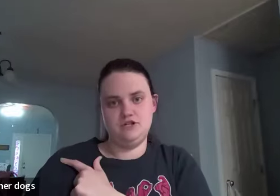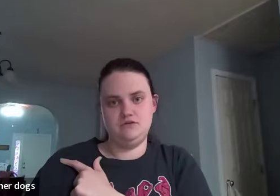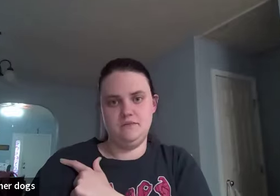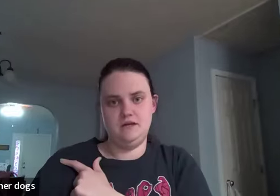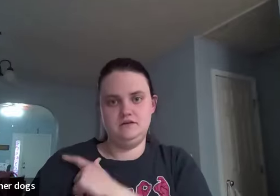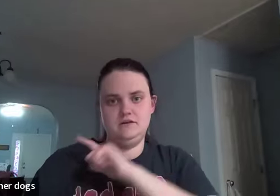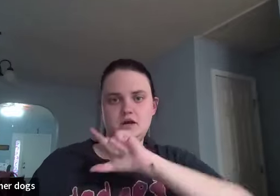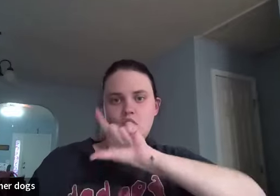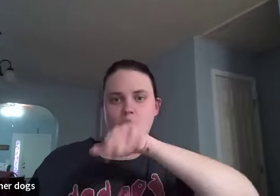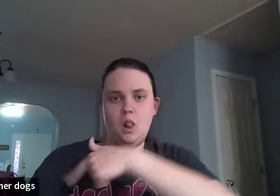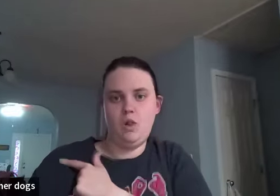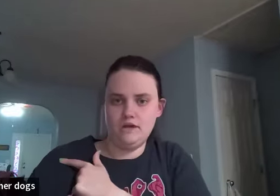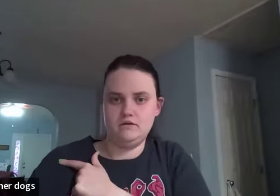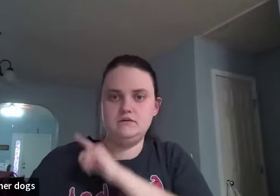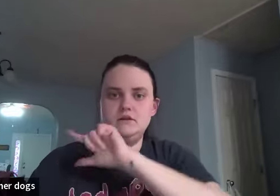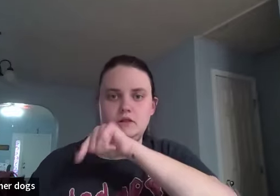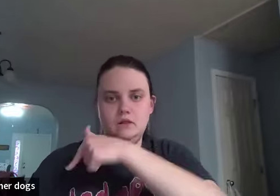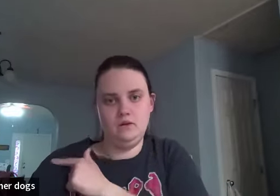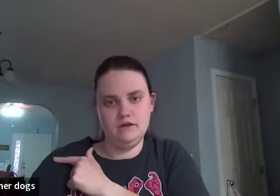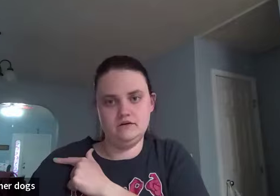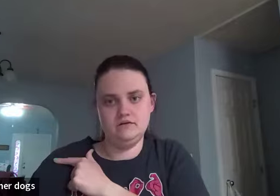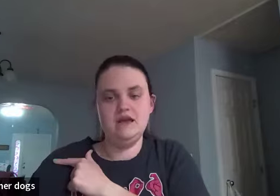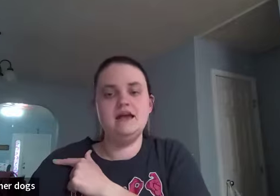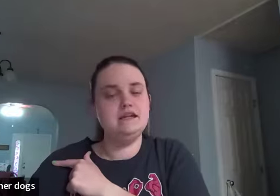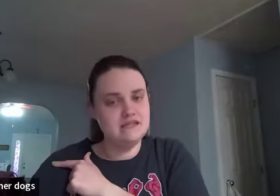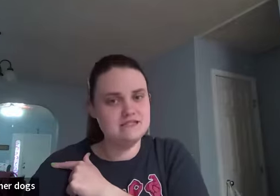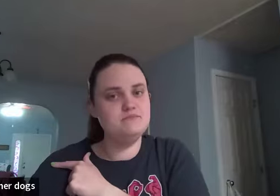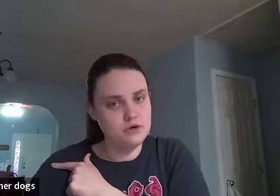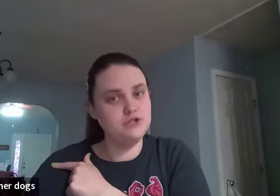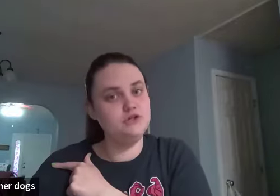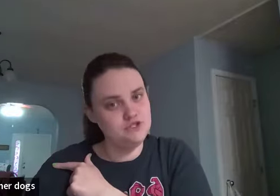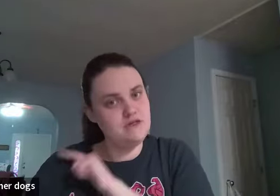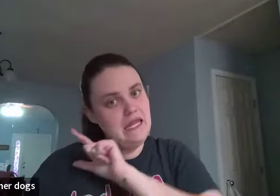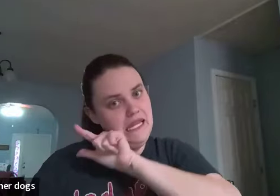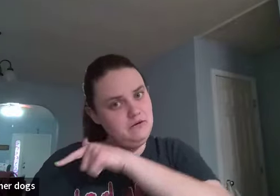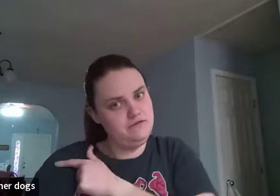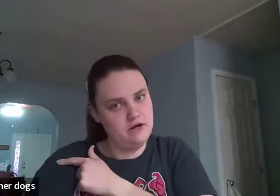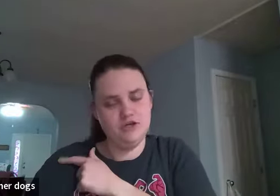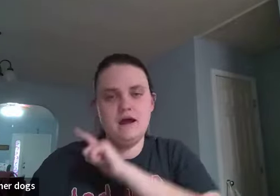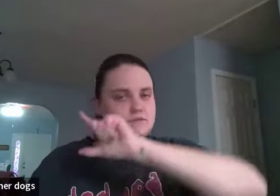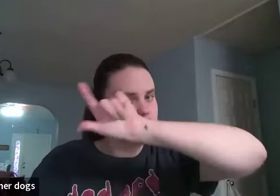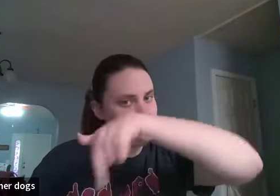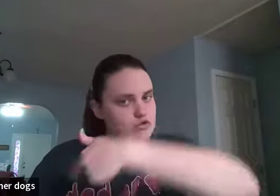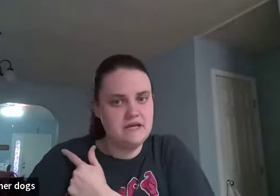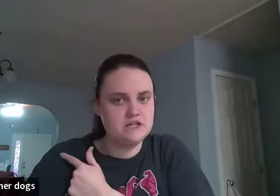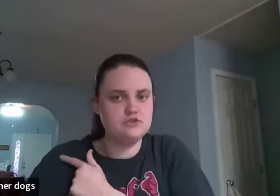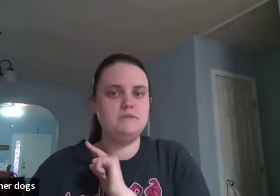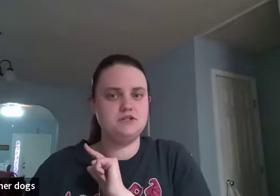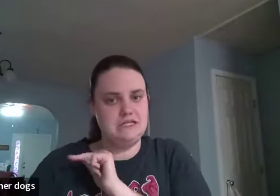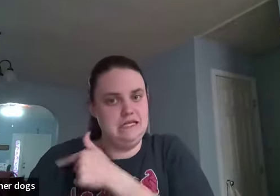as you come in. Loyal, loyal. And it is important you do that little flare. You don't have to be too big and dramatic, but just a